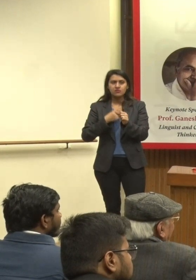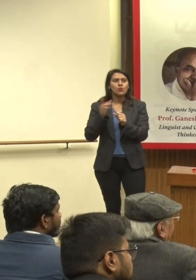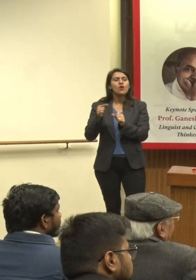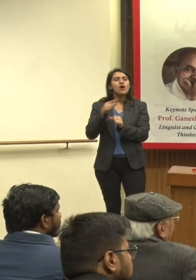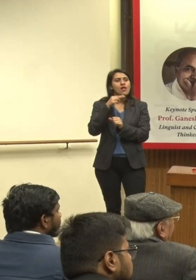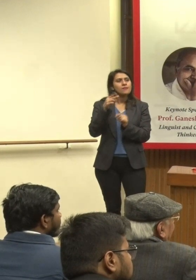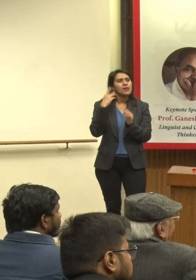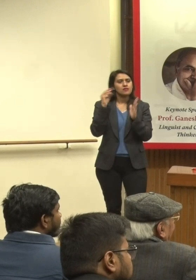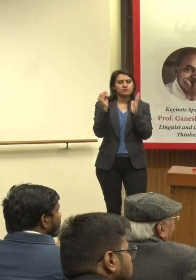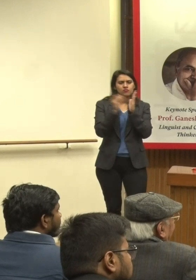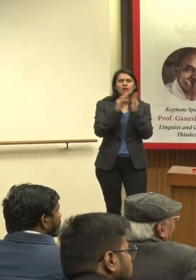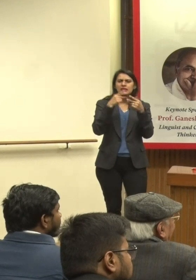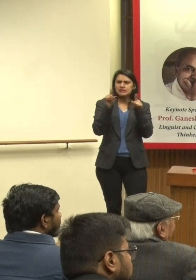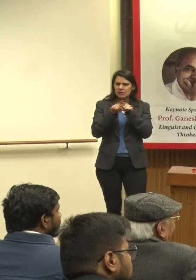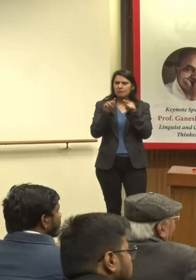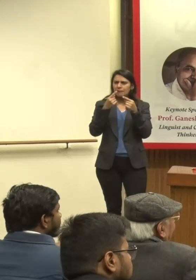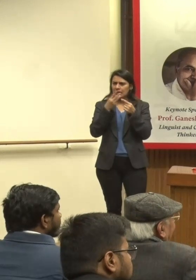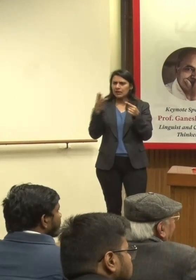that.